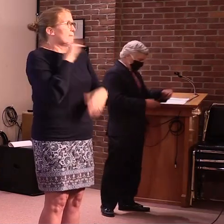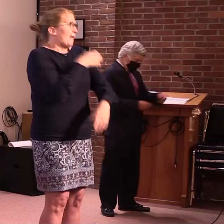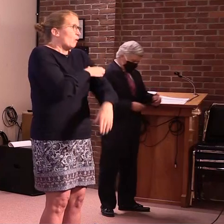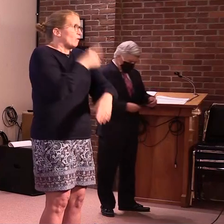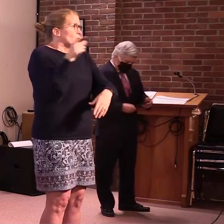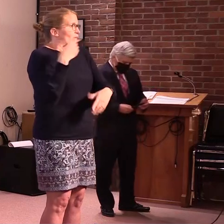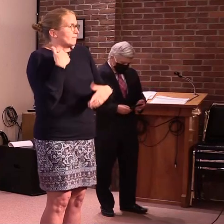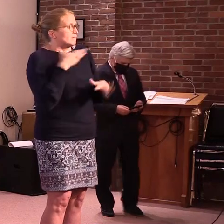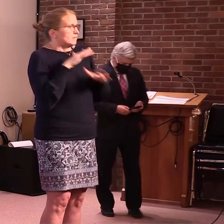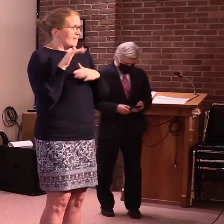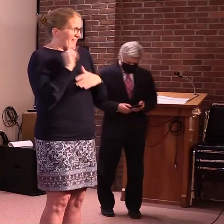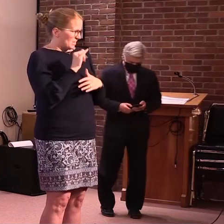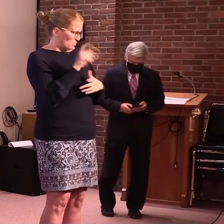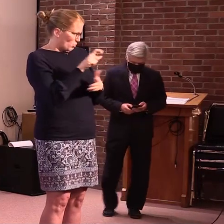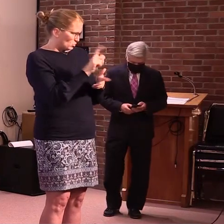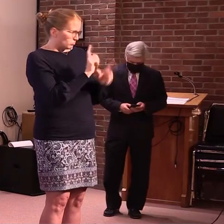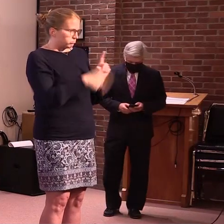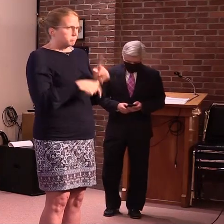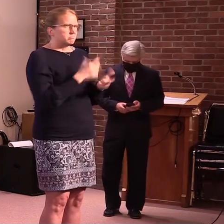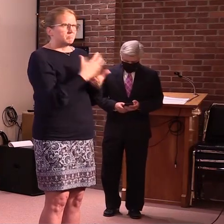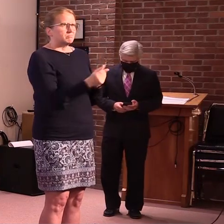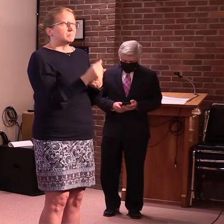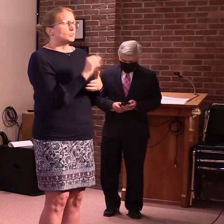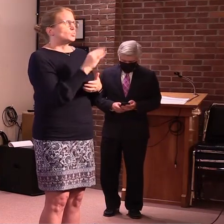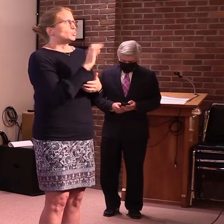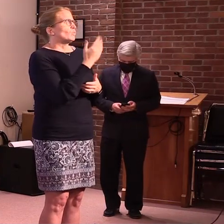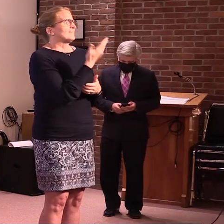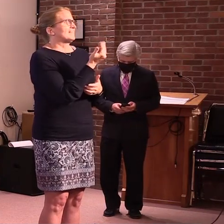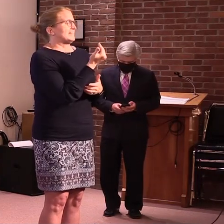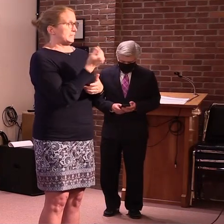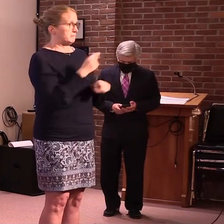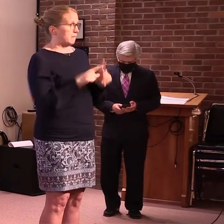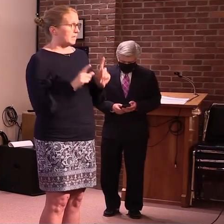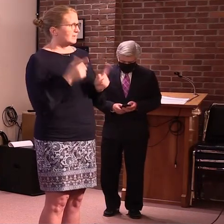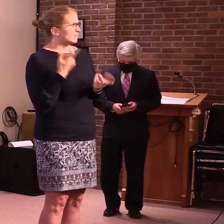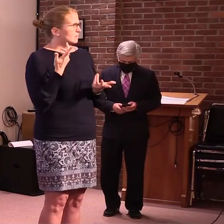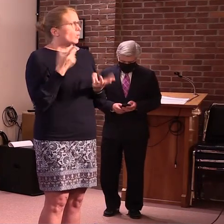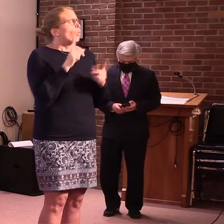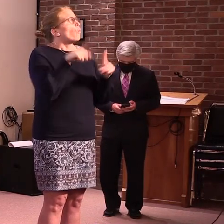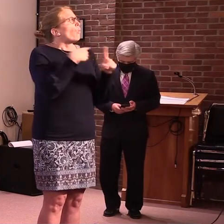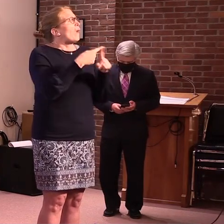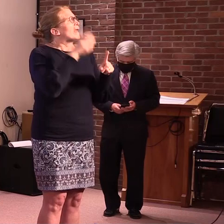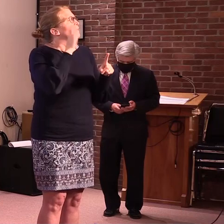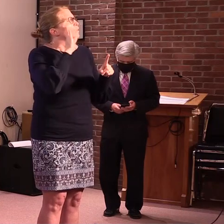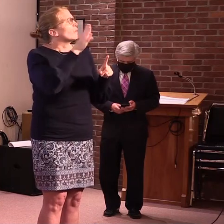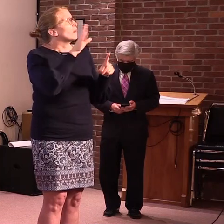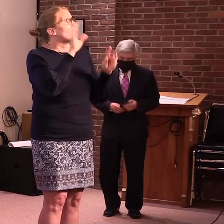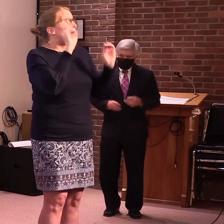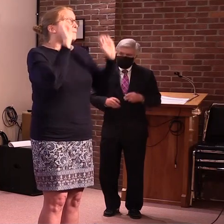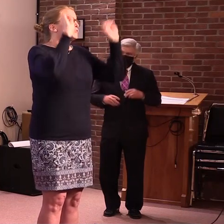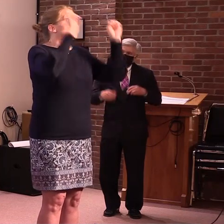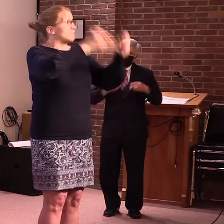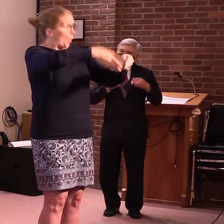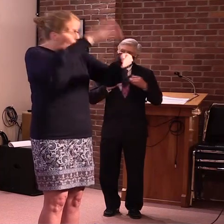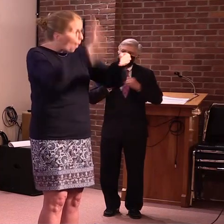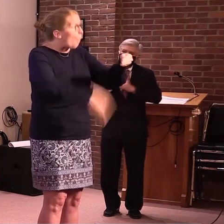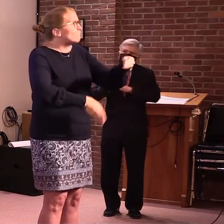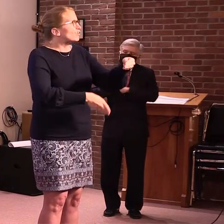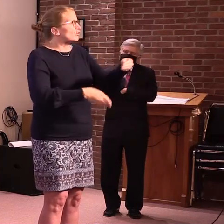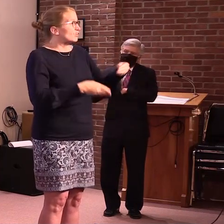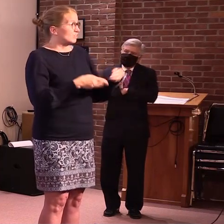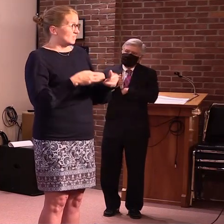I'm wondering what needs to happen for you to consider the emergency over at this point. Is this the status quo until there's a vaccine, or are